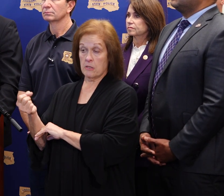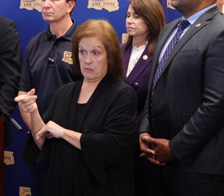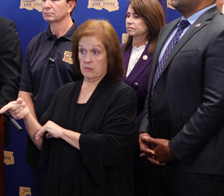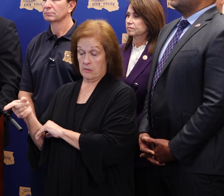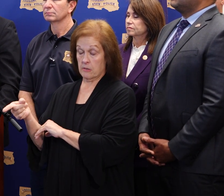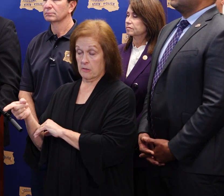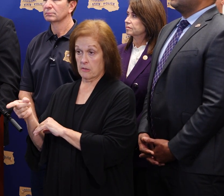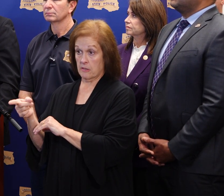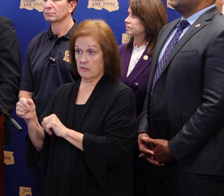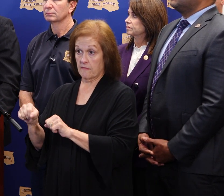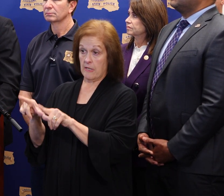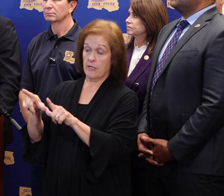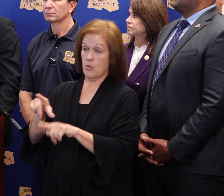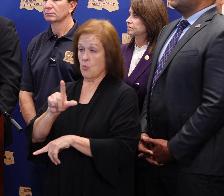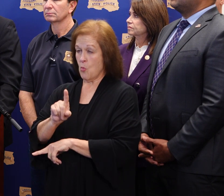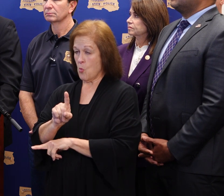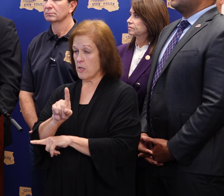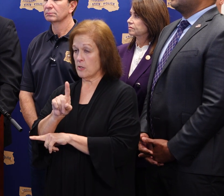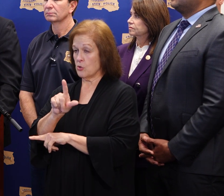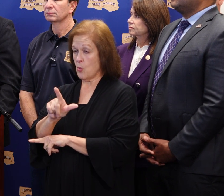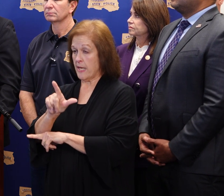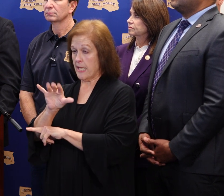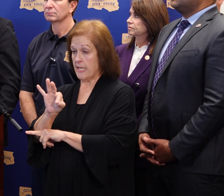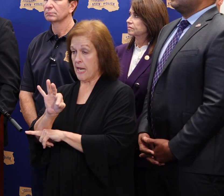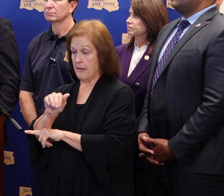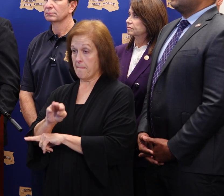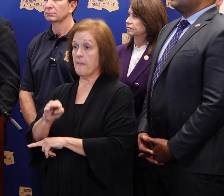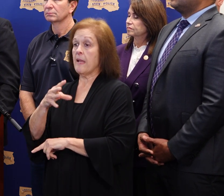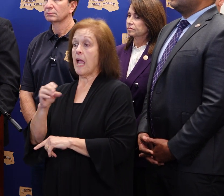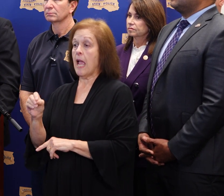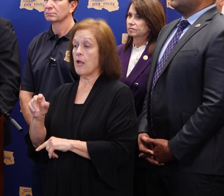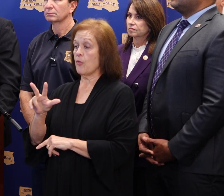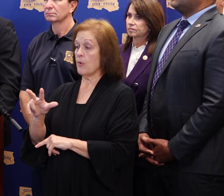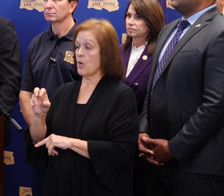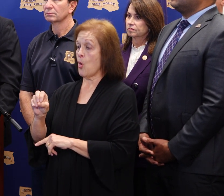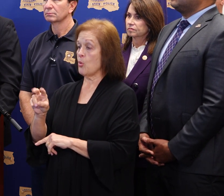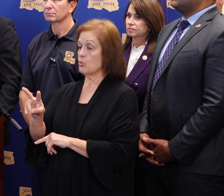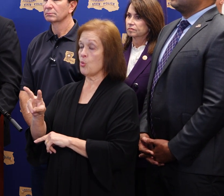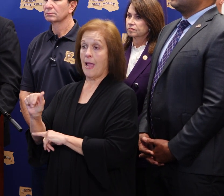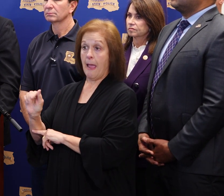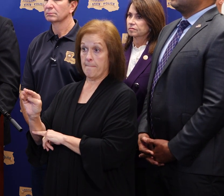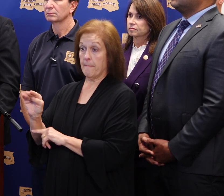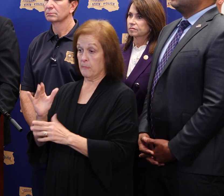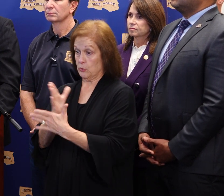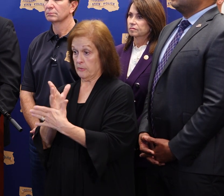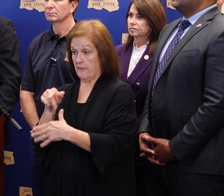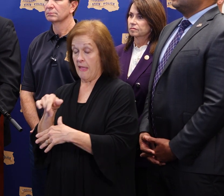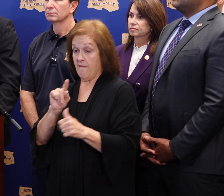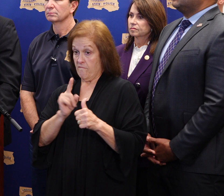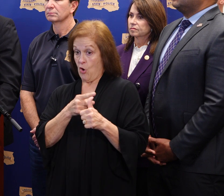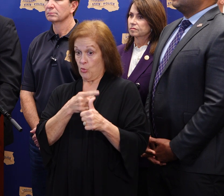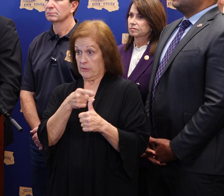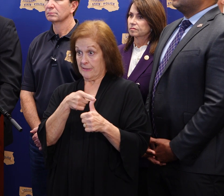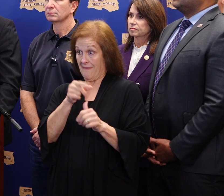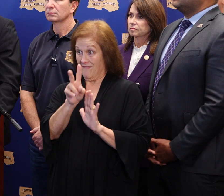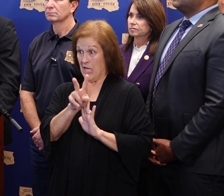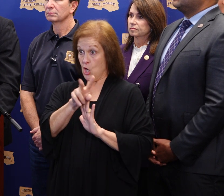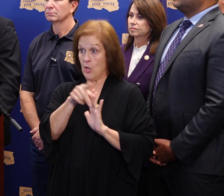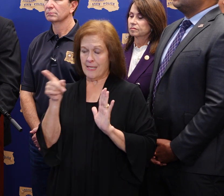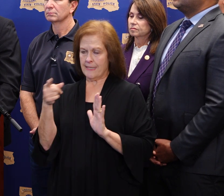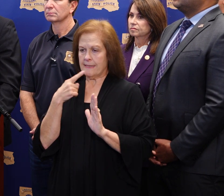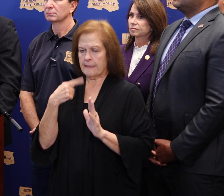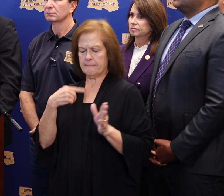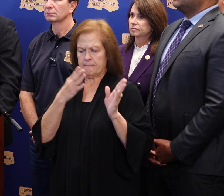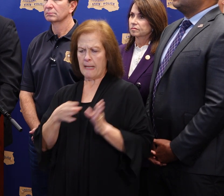time-stamped beginning at 1:29 a.m. and the last at 3:02 a.m. In the first video, Jabbar explains he